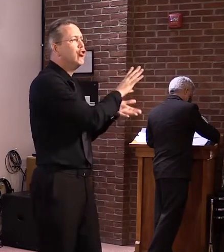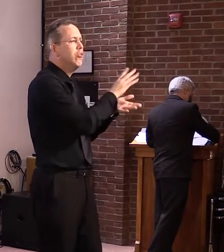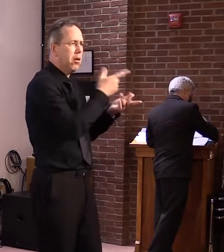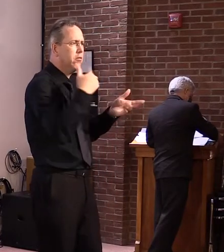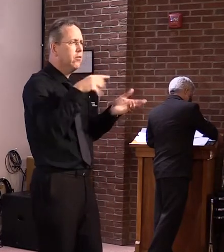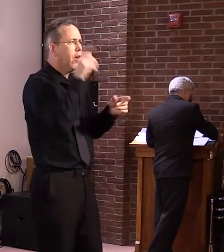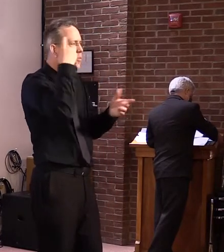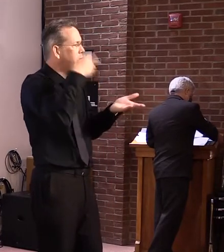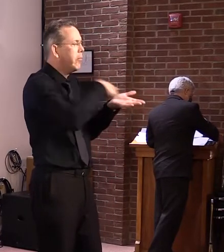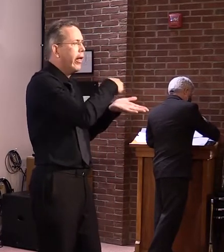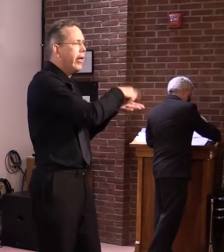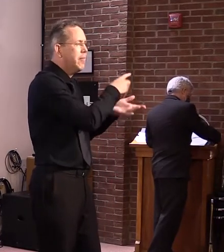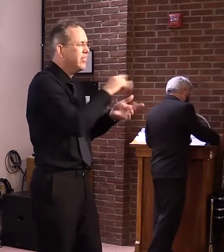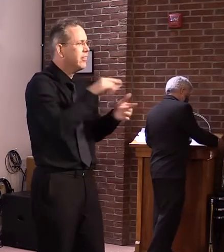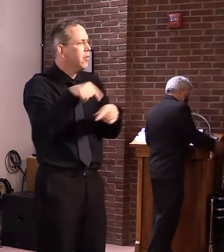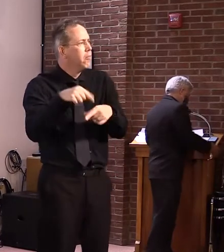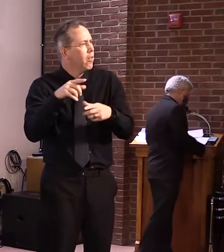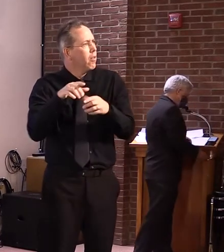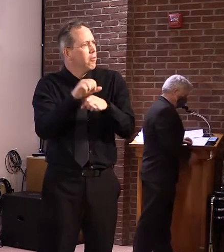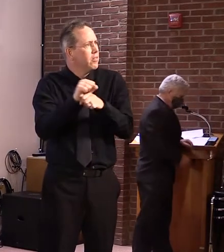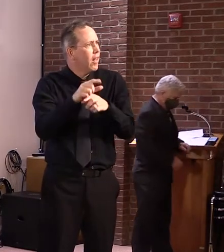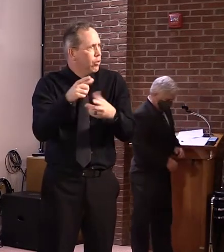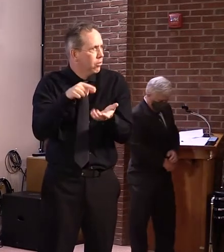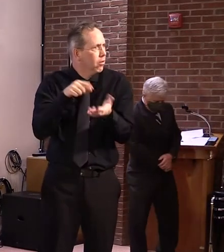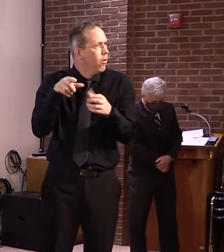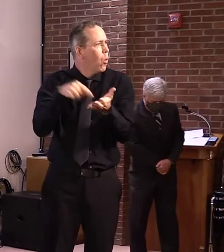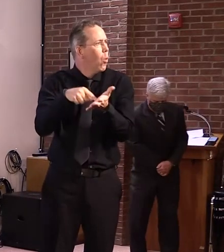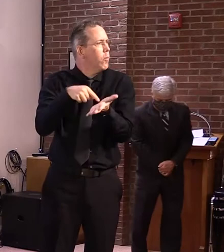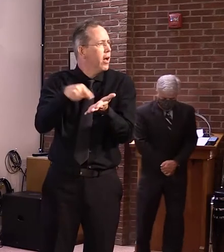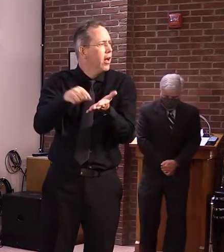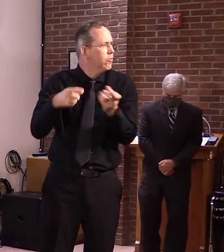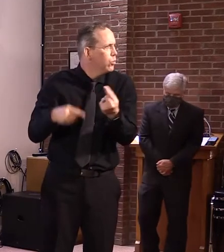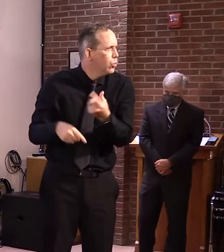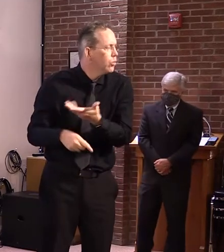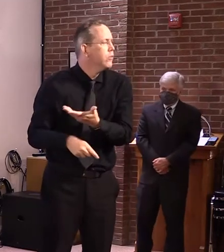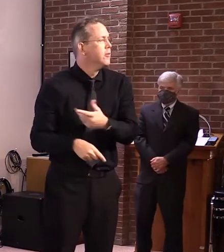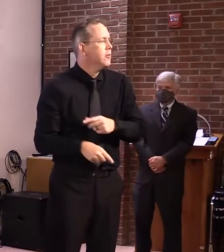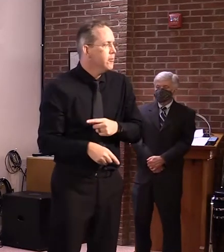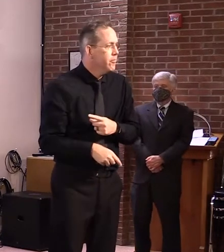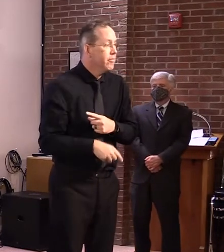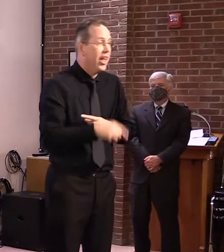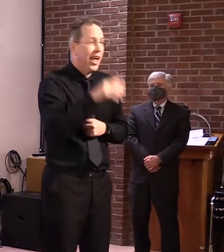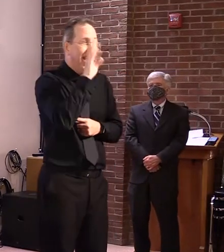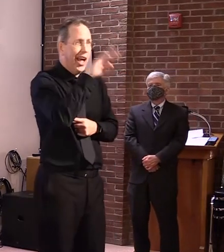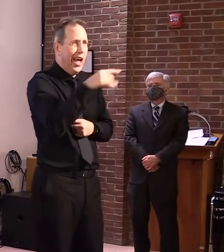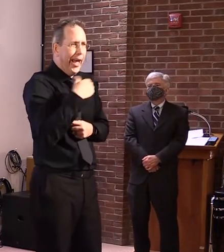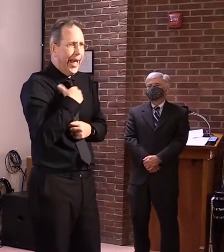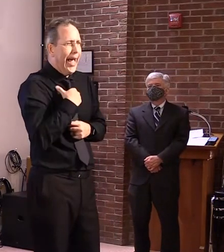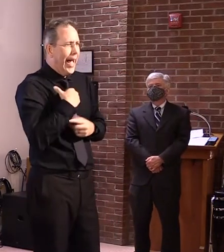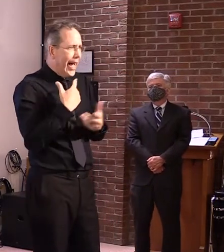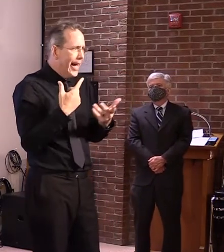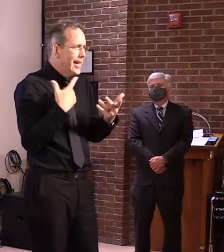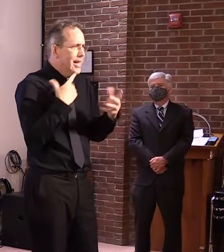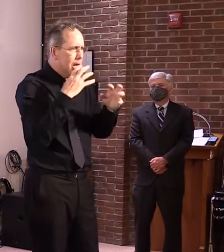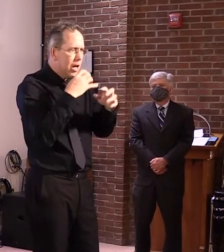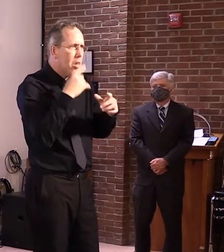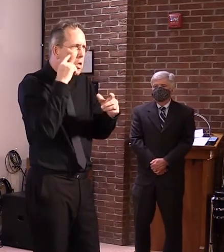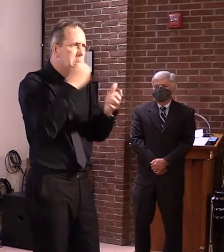distribute the money, and where does it come from? So there are conversations that we may have, in the legislature